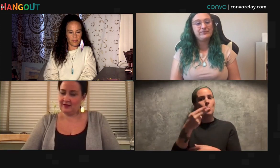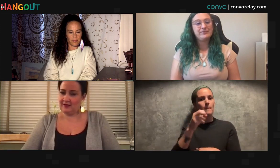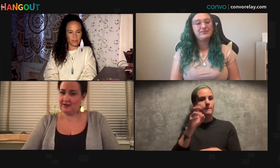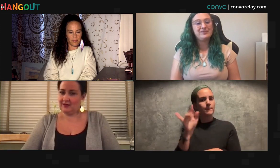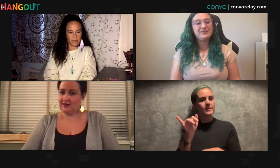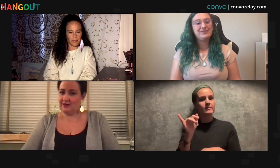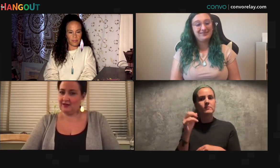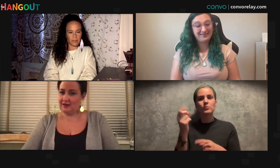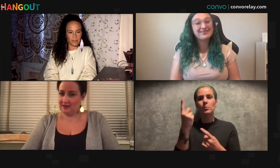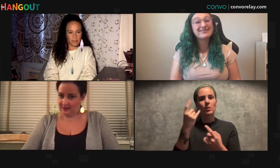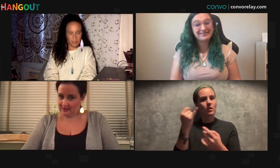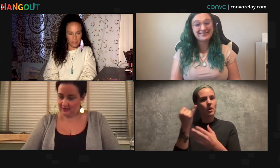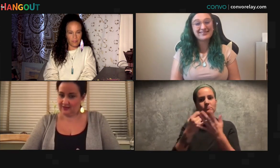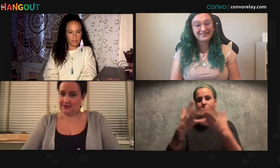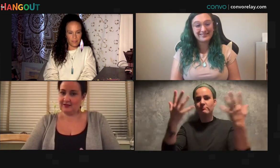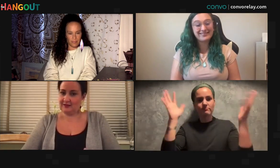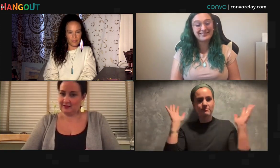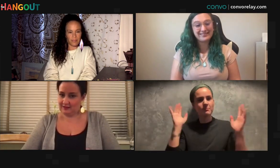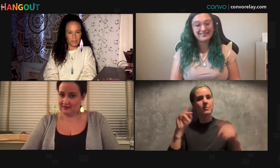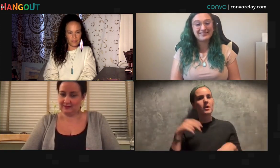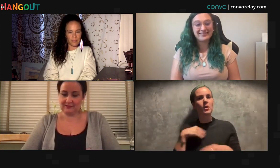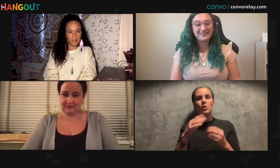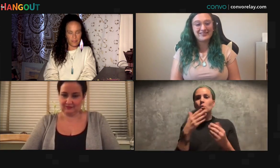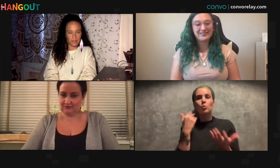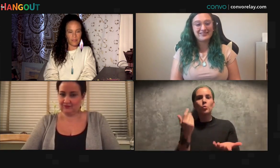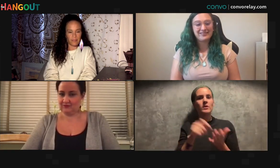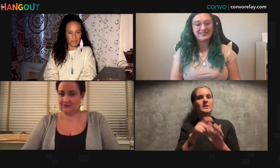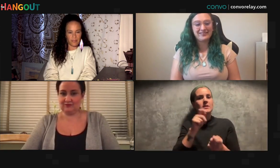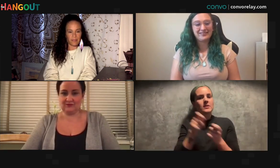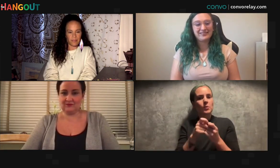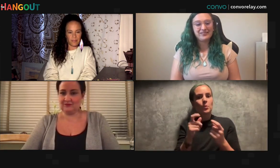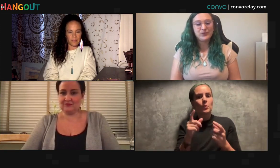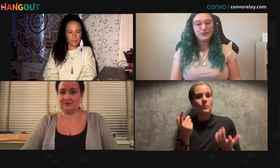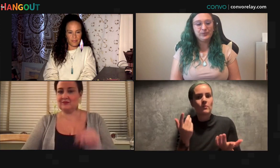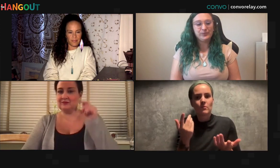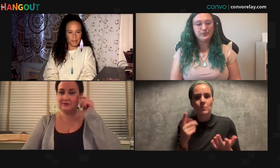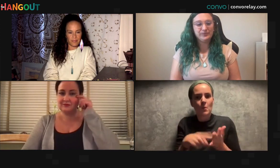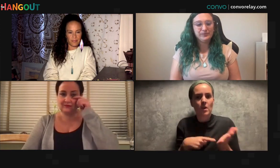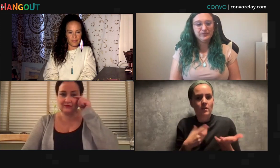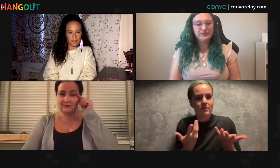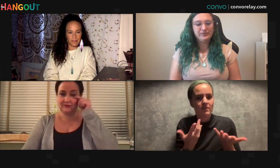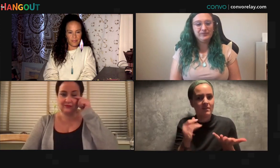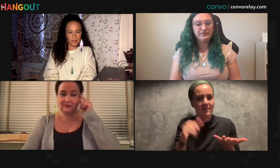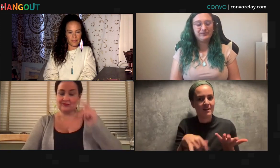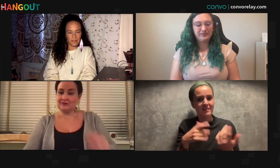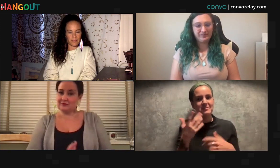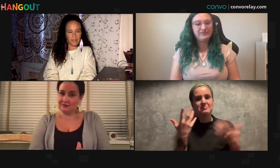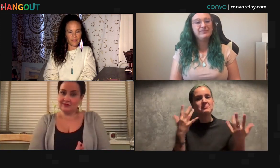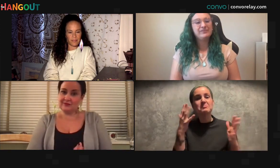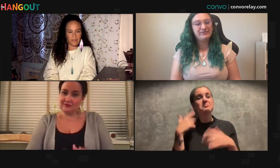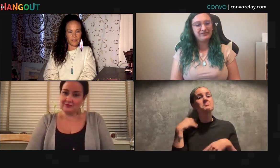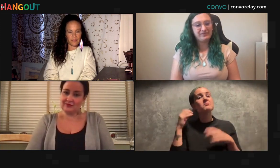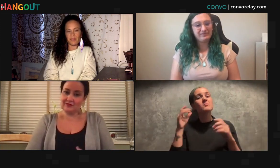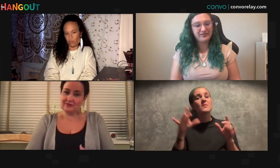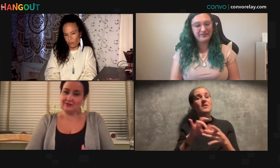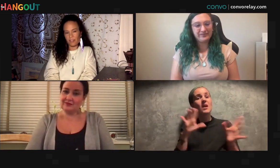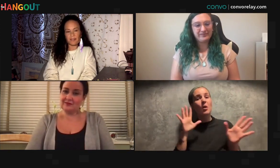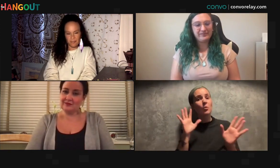board, but also you can pick a new hobby, something like doing some artwork and whatever you